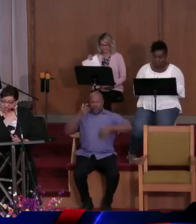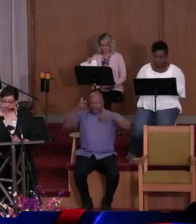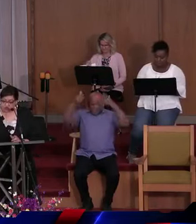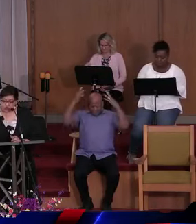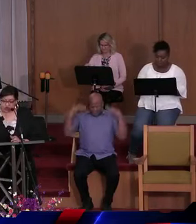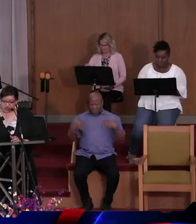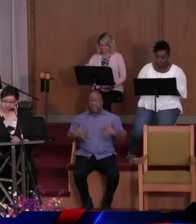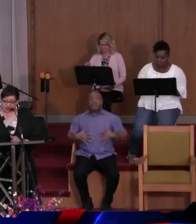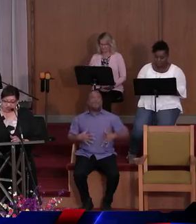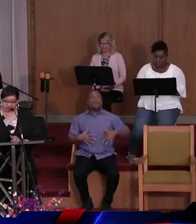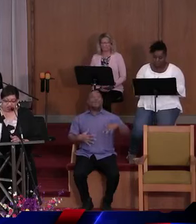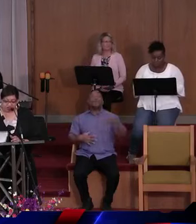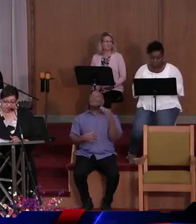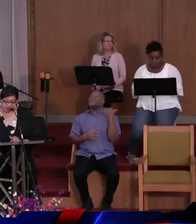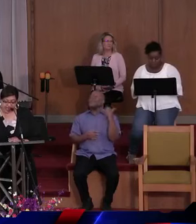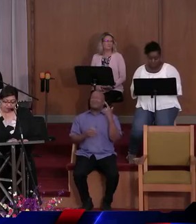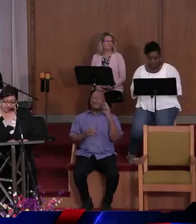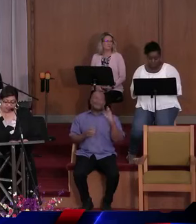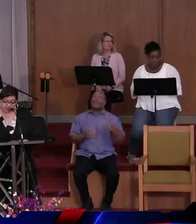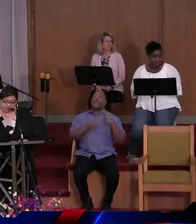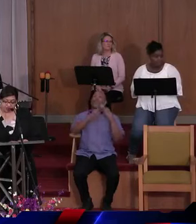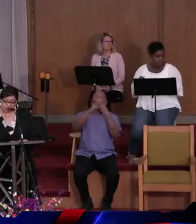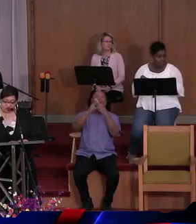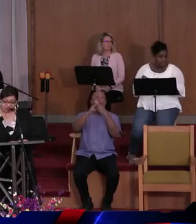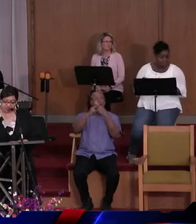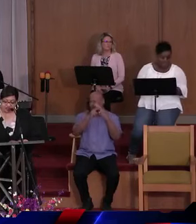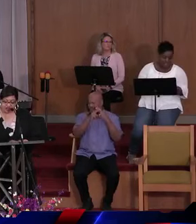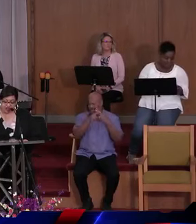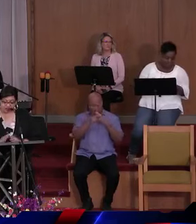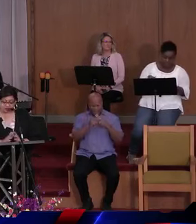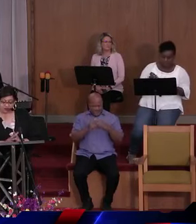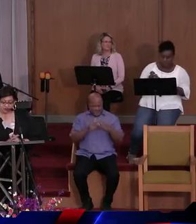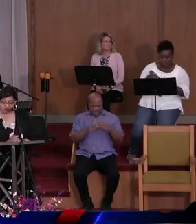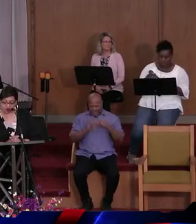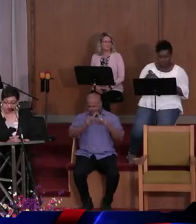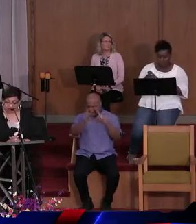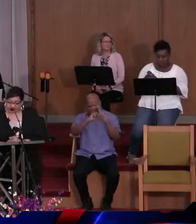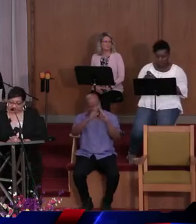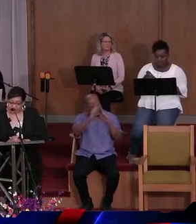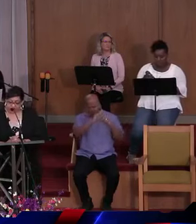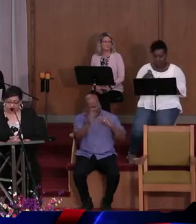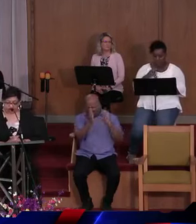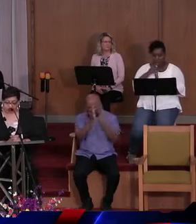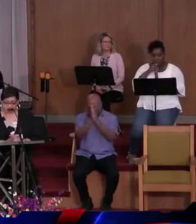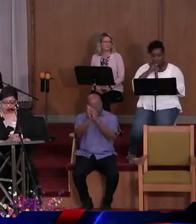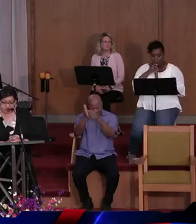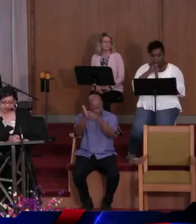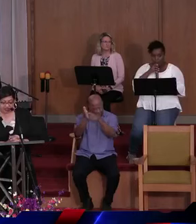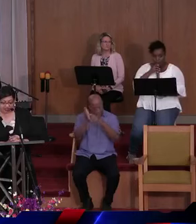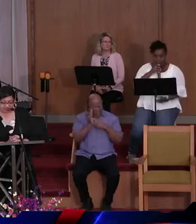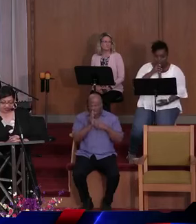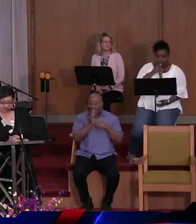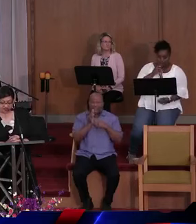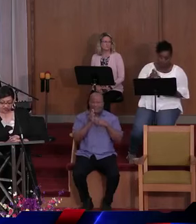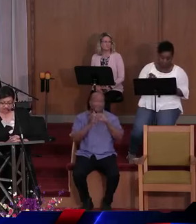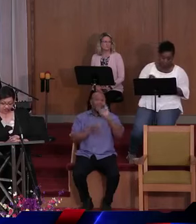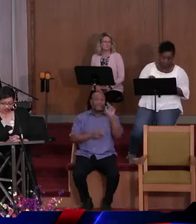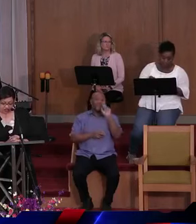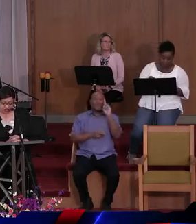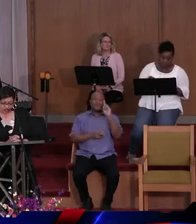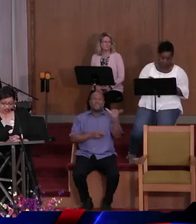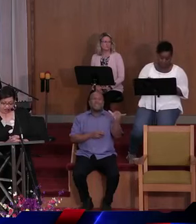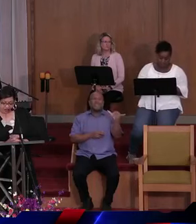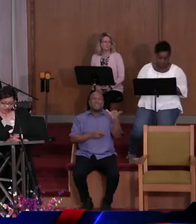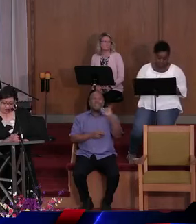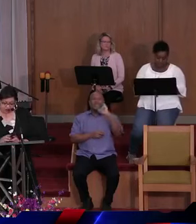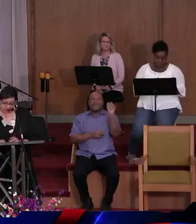God. We are going to lift up the names that have been turned in as prayer requests for Judy and Jerry